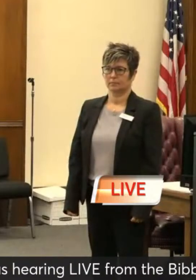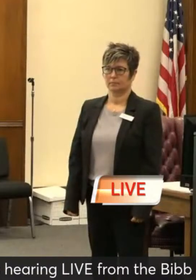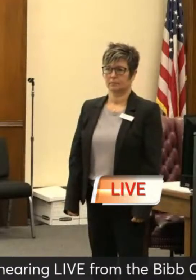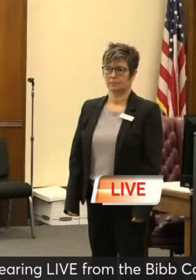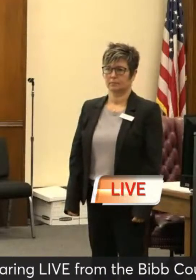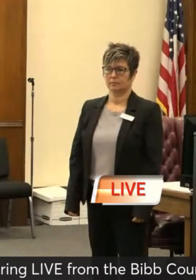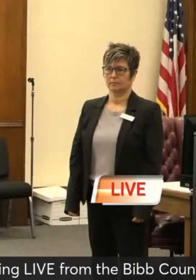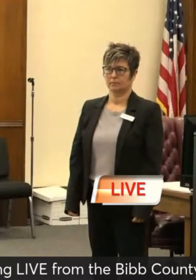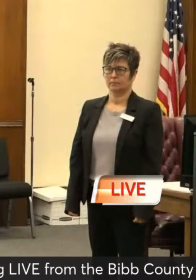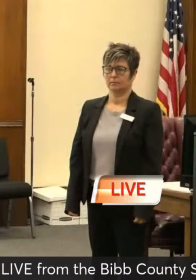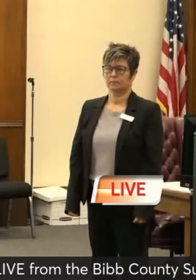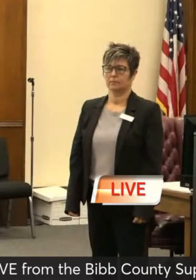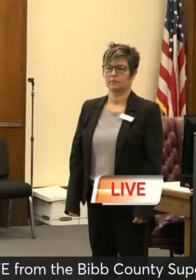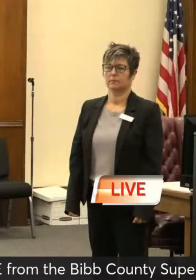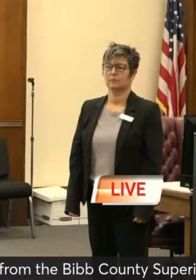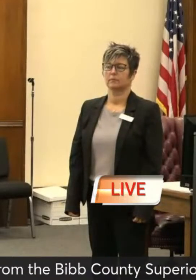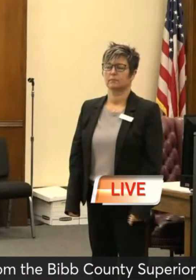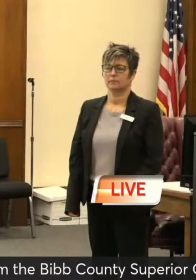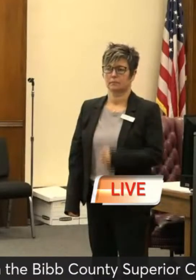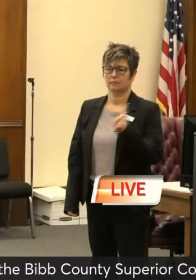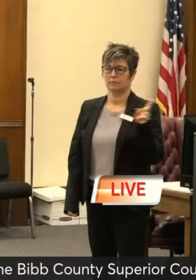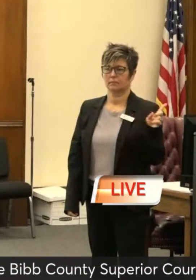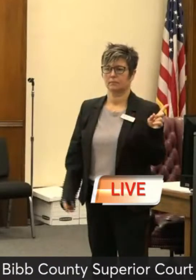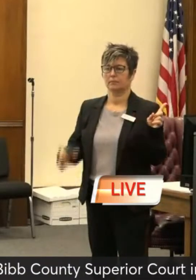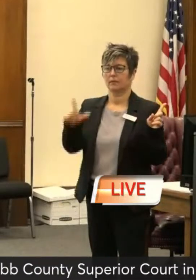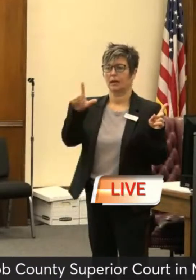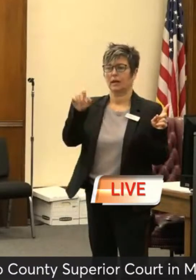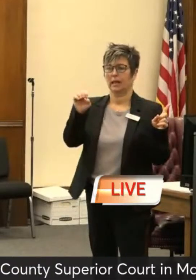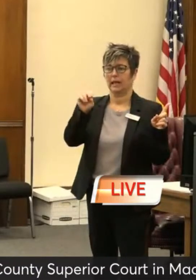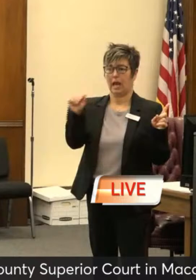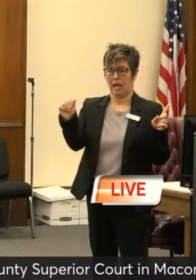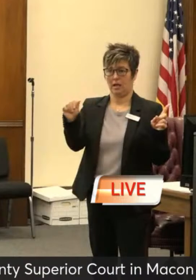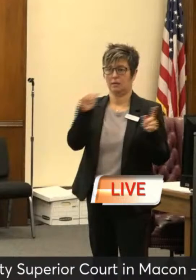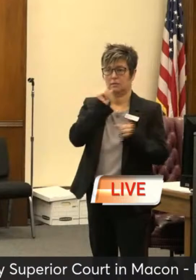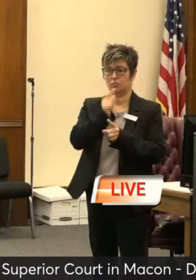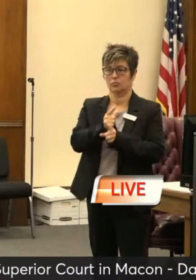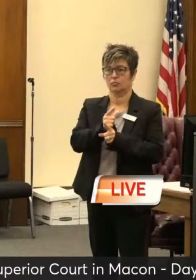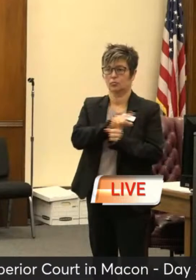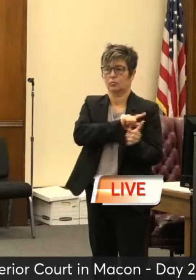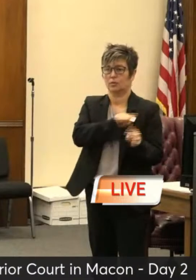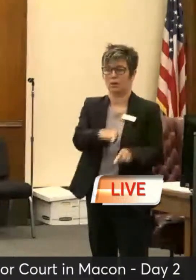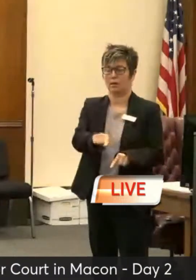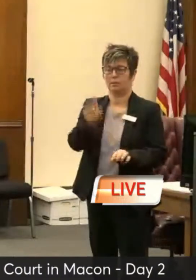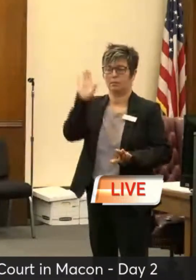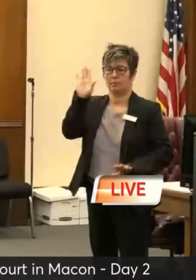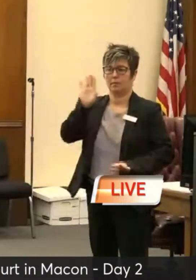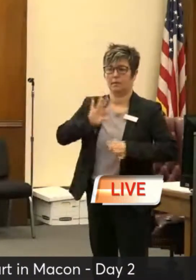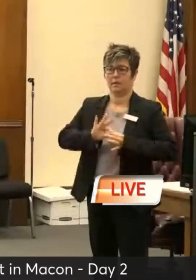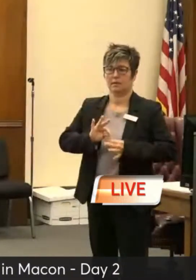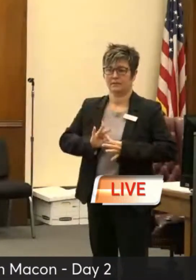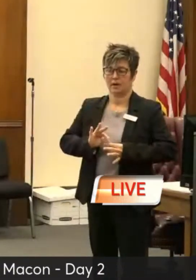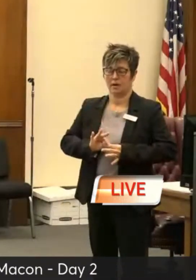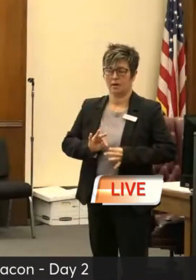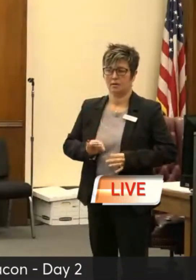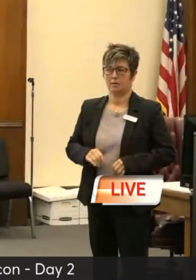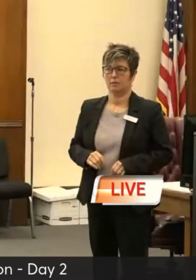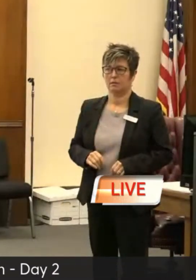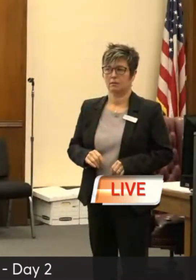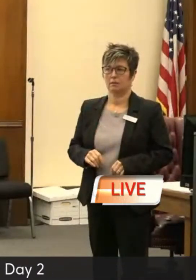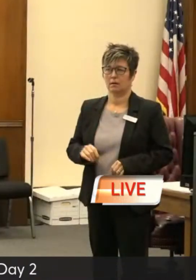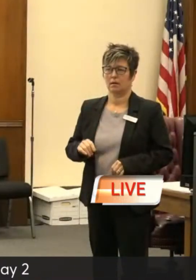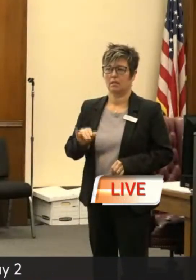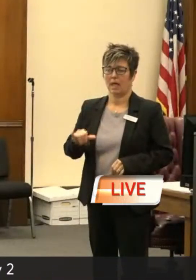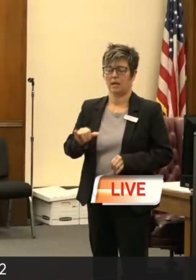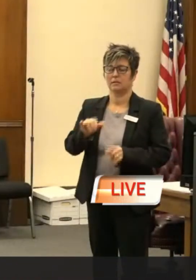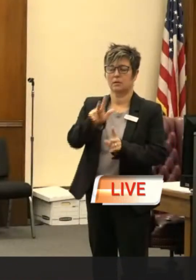Ms. Harris came and testified, I believe the bulk of 35